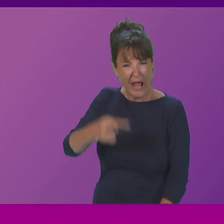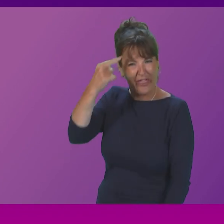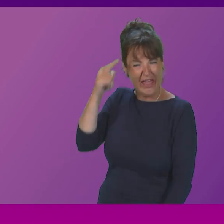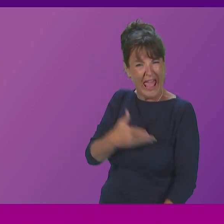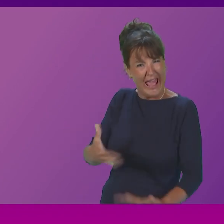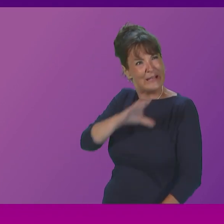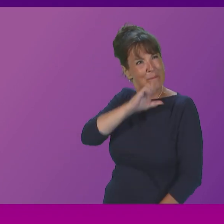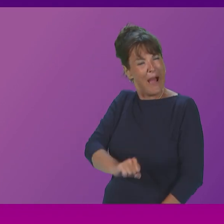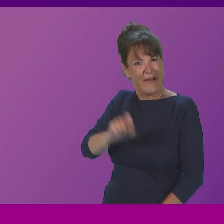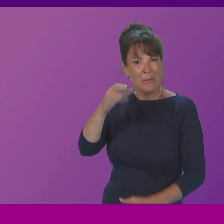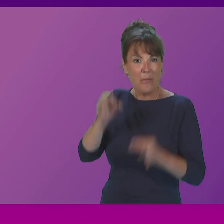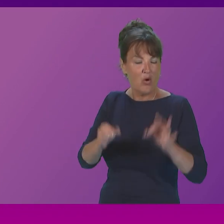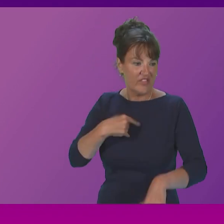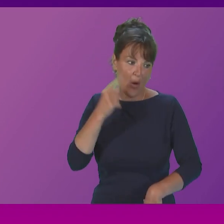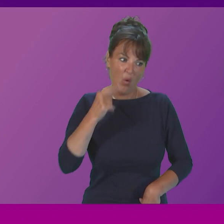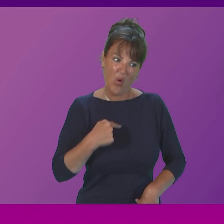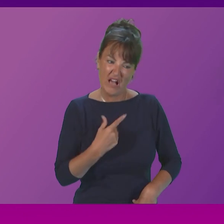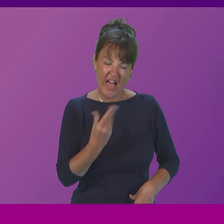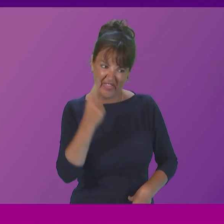knowledge. And so